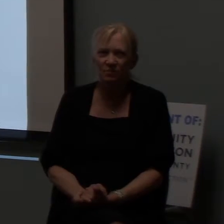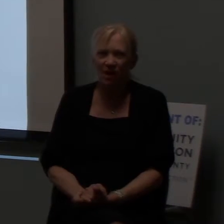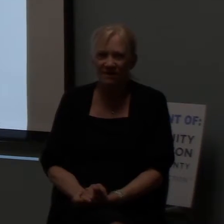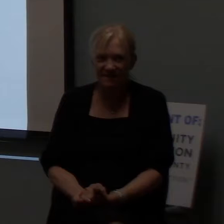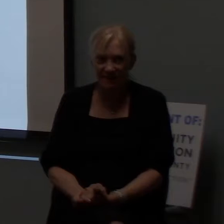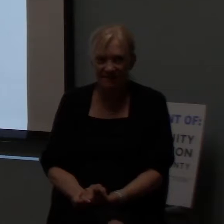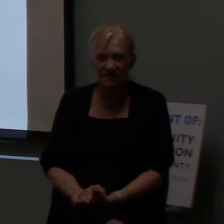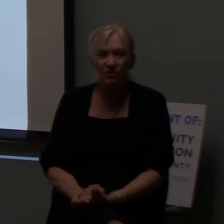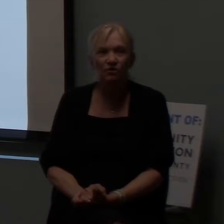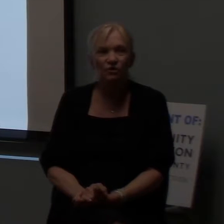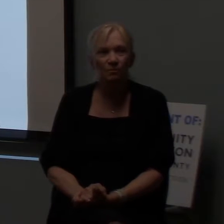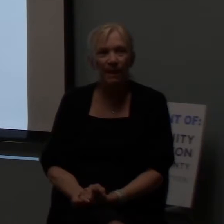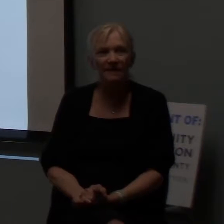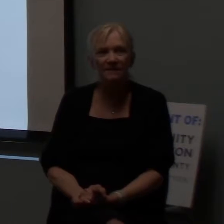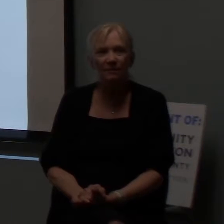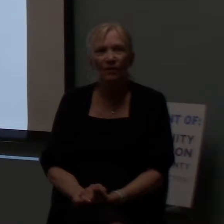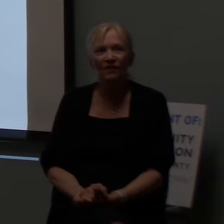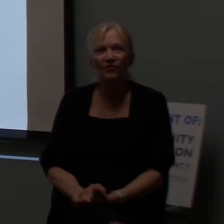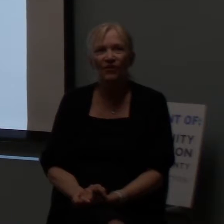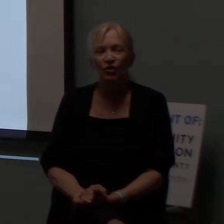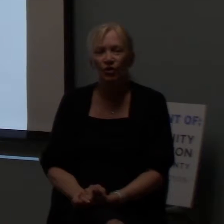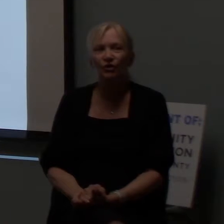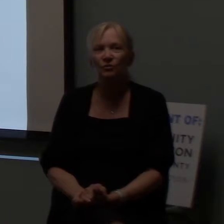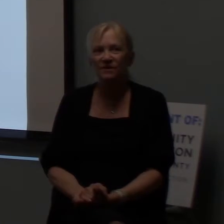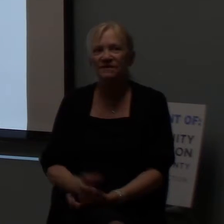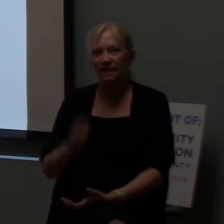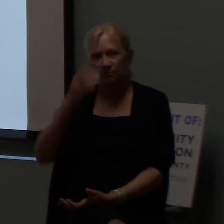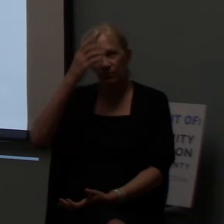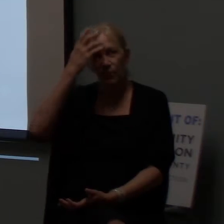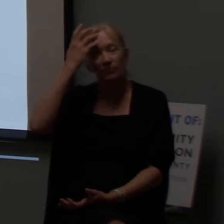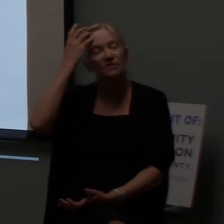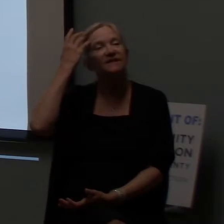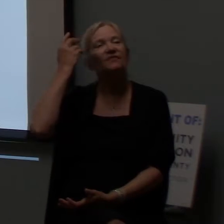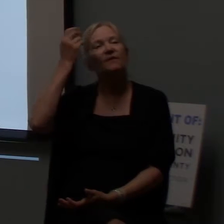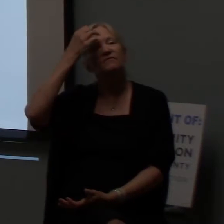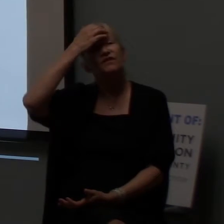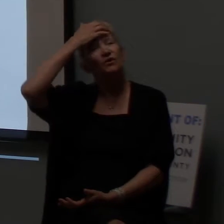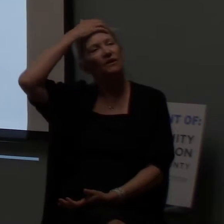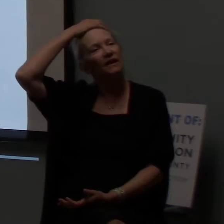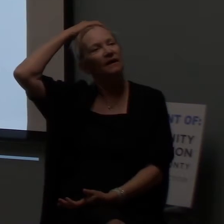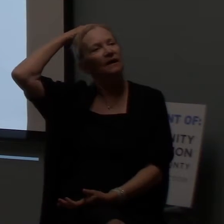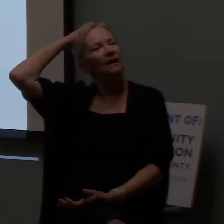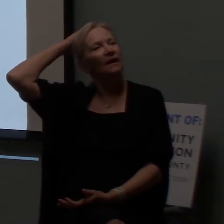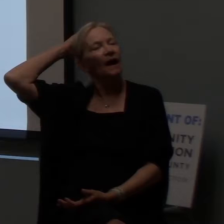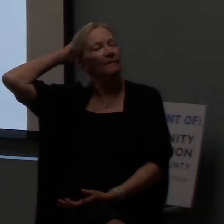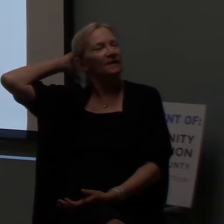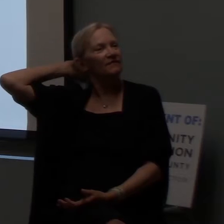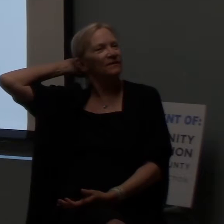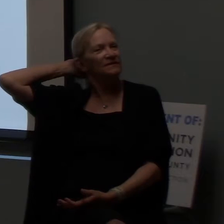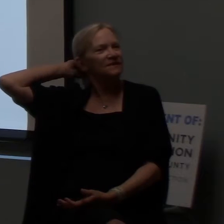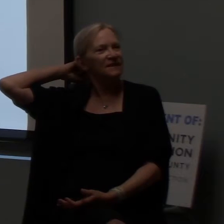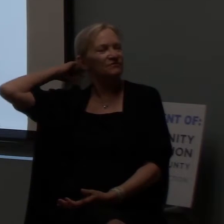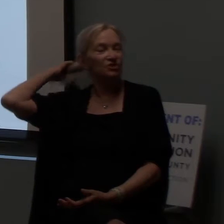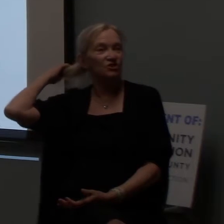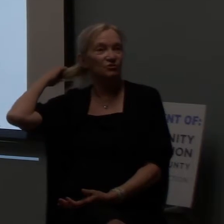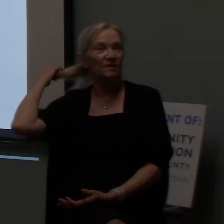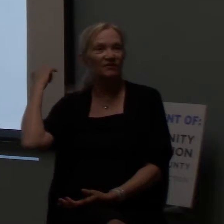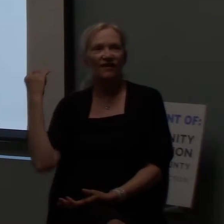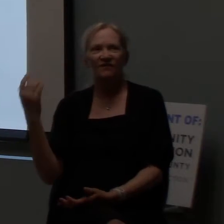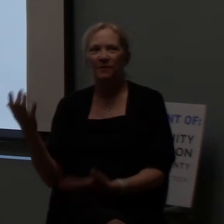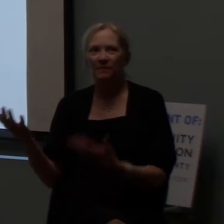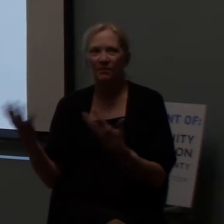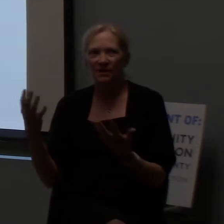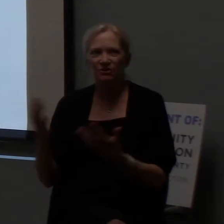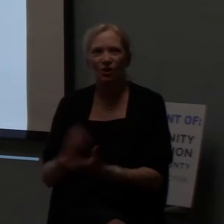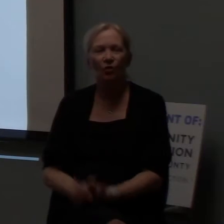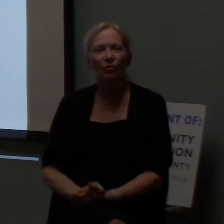this process to place someone there that could represent them fairly? I mean, if instead of just 3 to